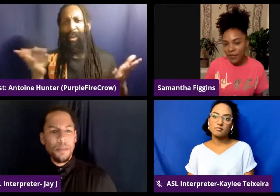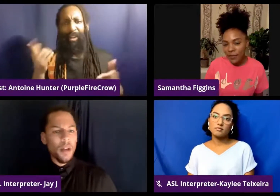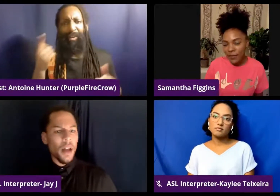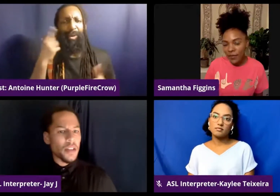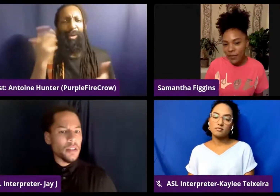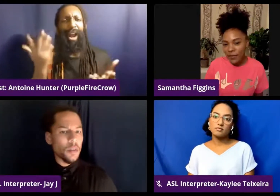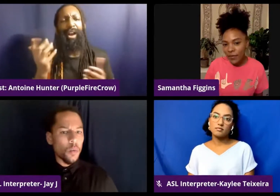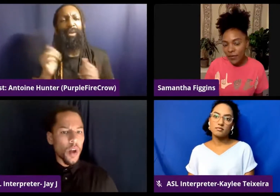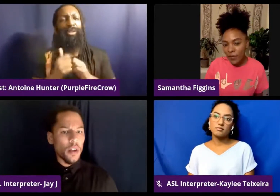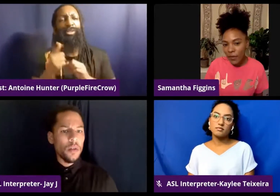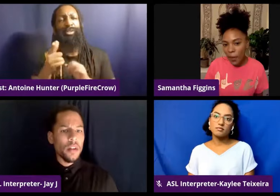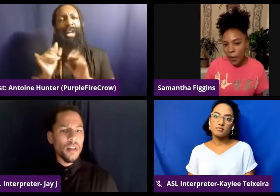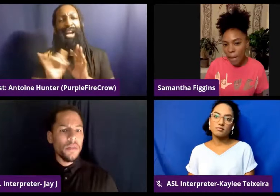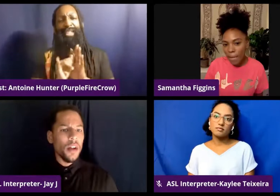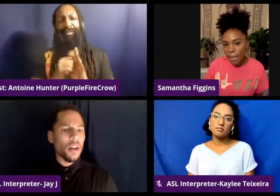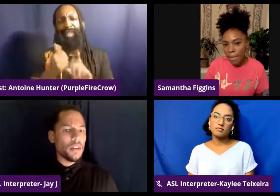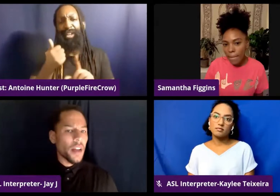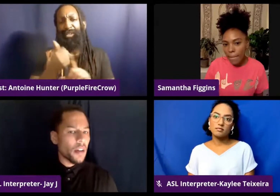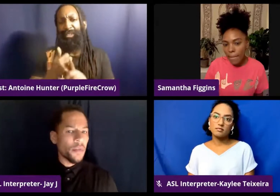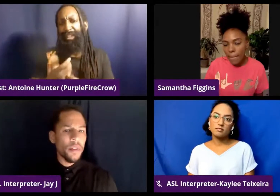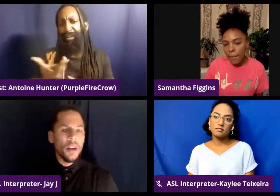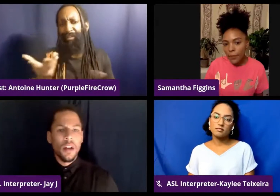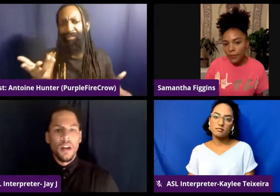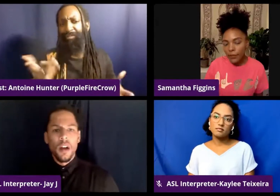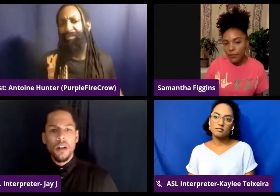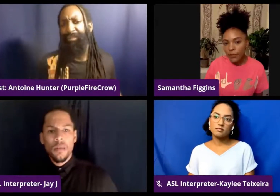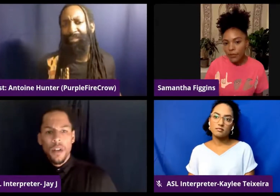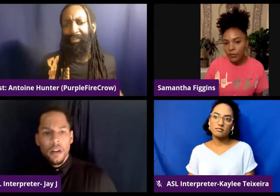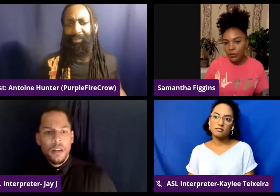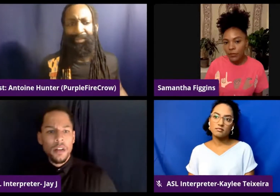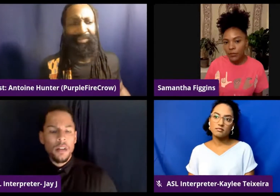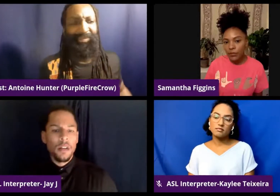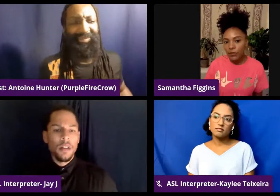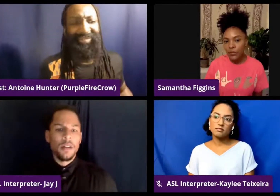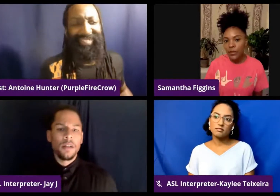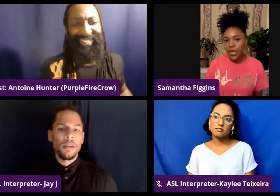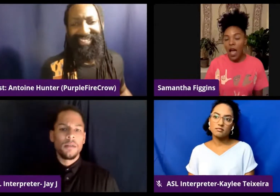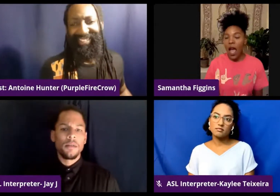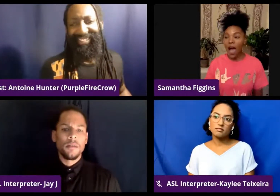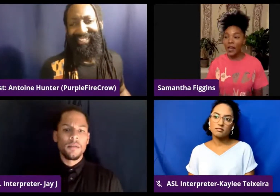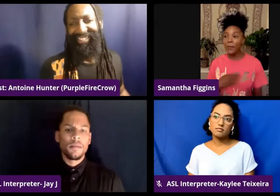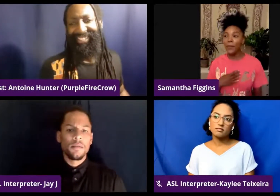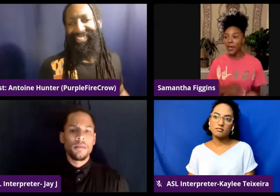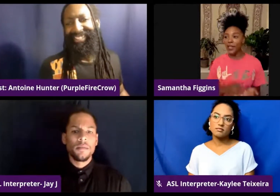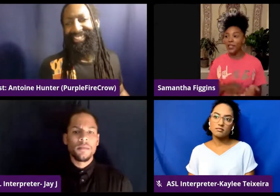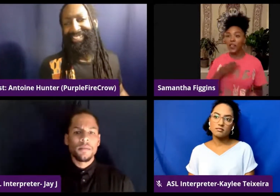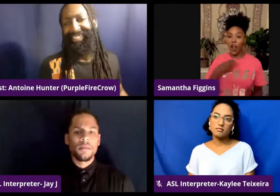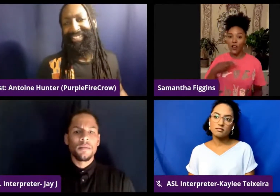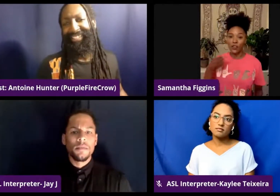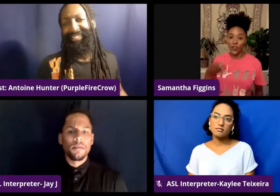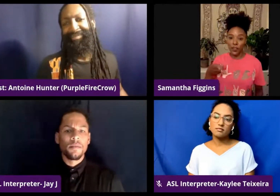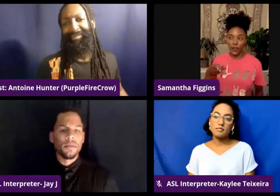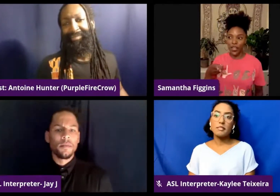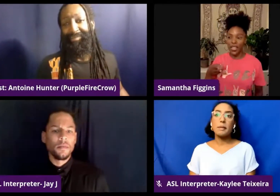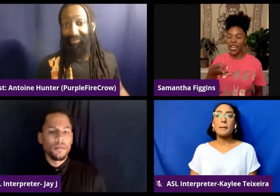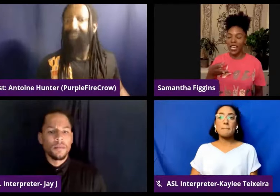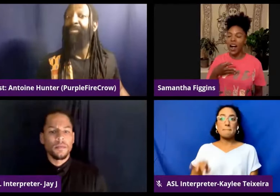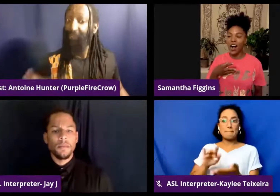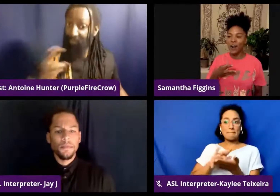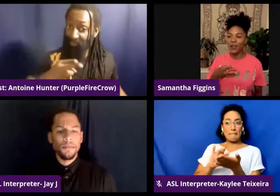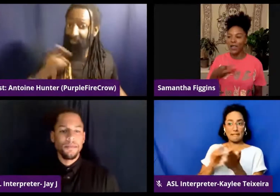know, some people ask, you know, how do you identify deaf, hard of hearing? I'm medically hard of